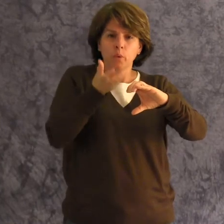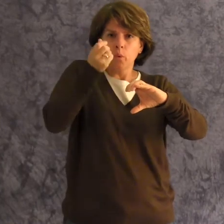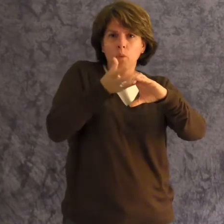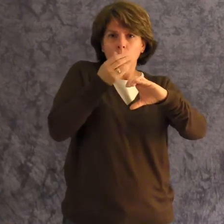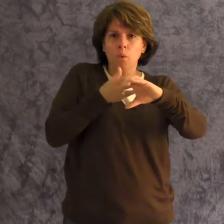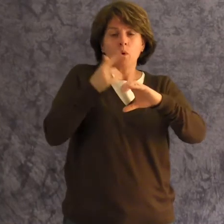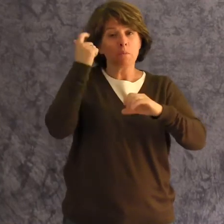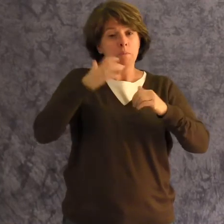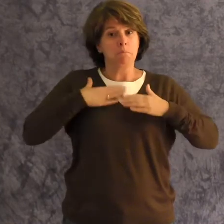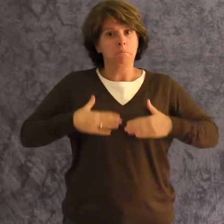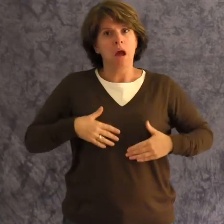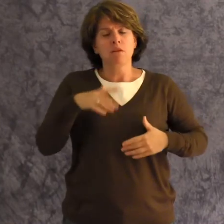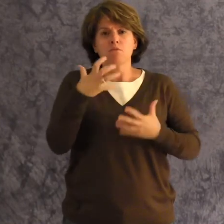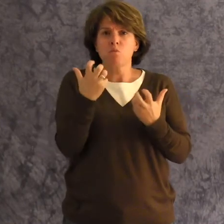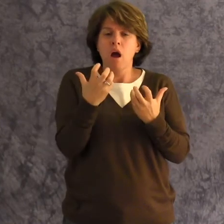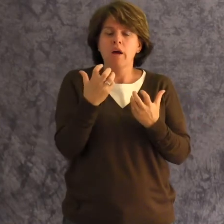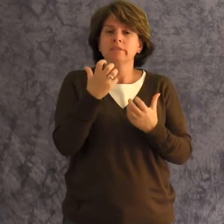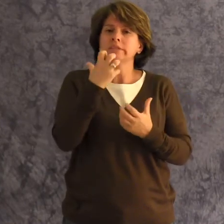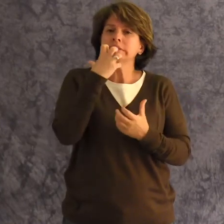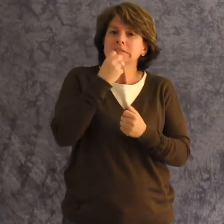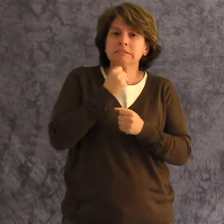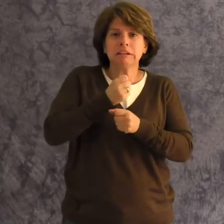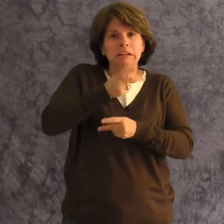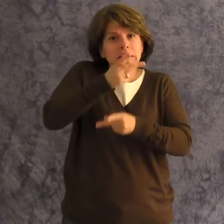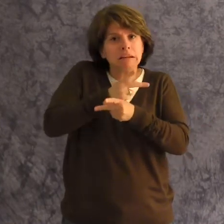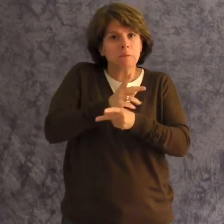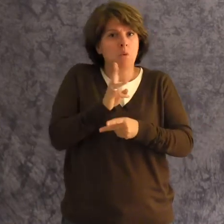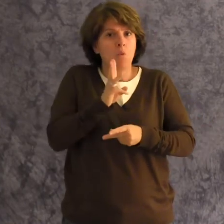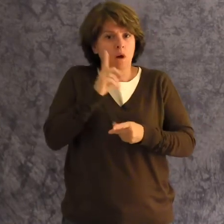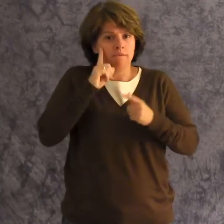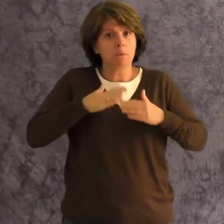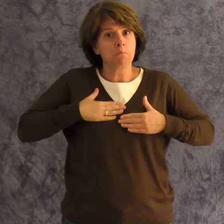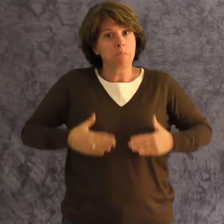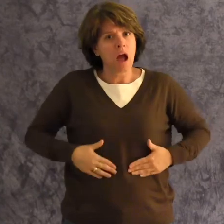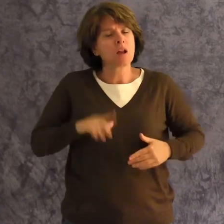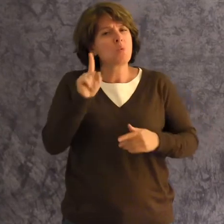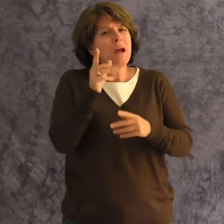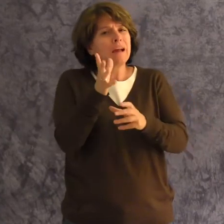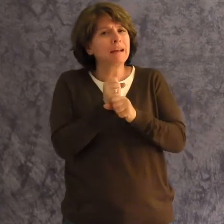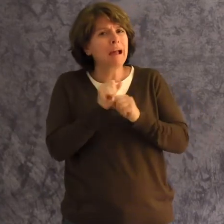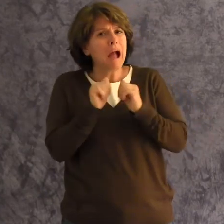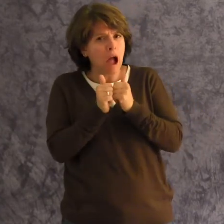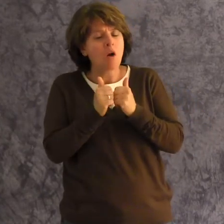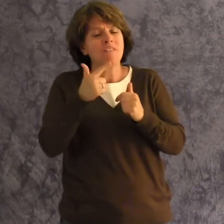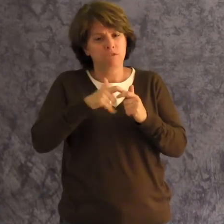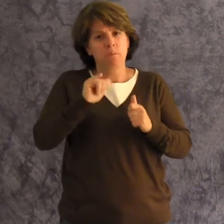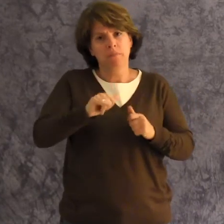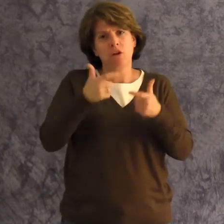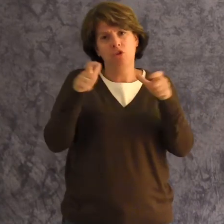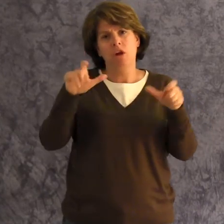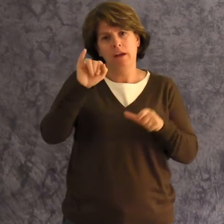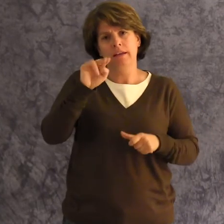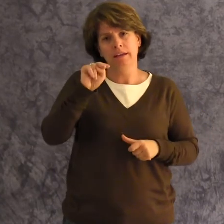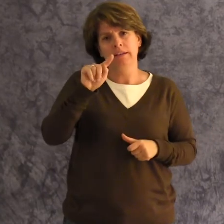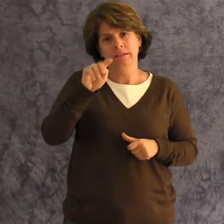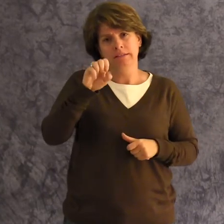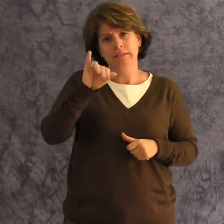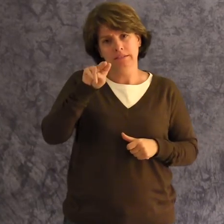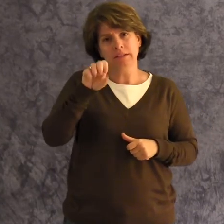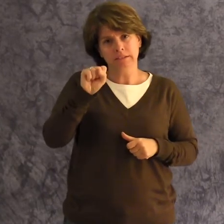components of food. We're very stingy with water, and if there's any doubt, we'd rather keep it in our body and deal with it with our urinary system. In